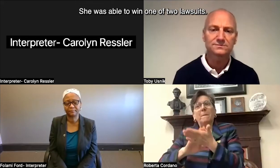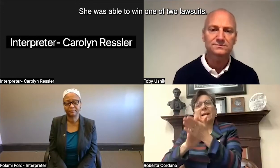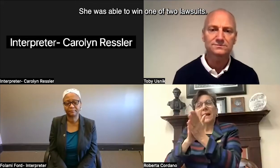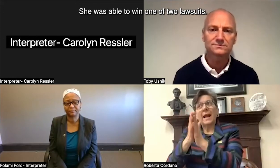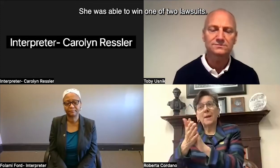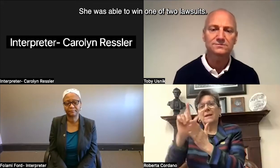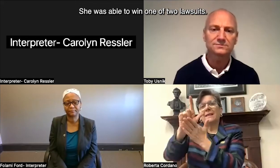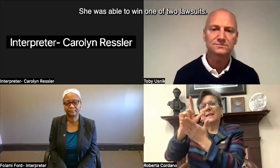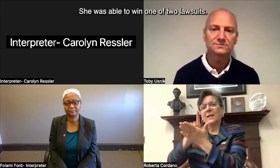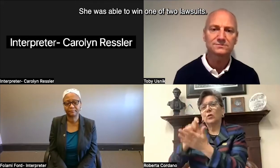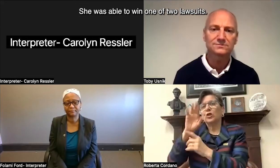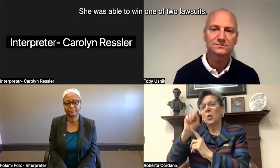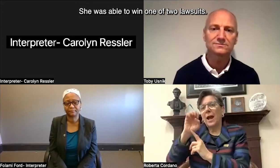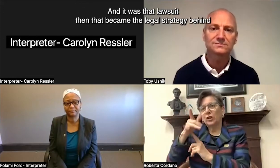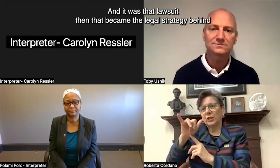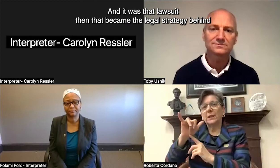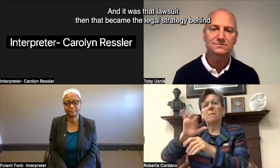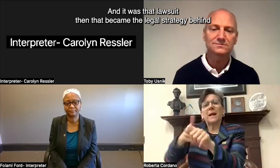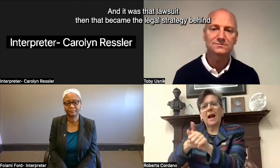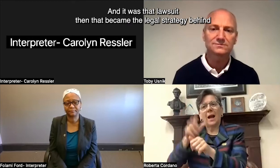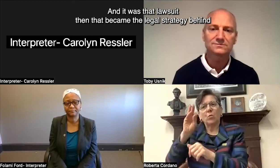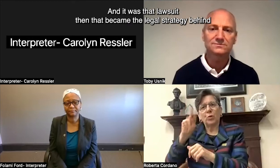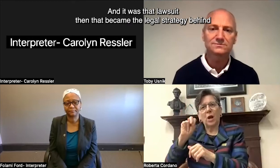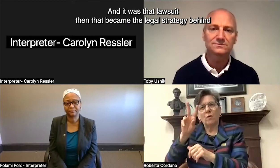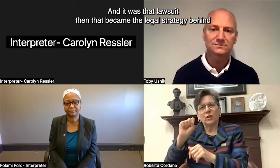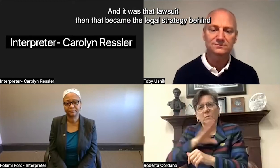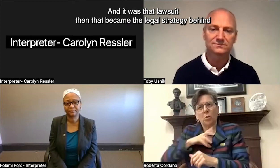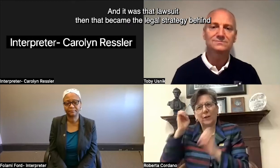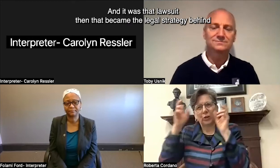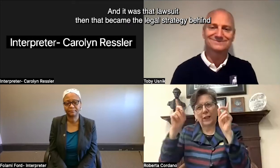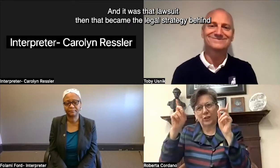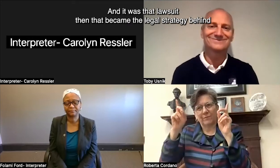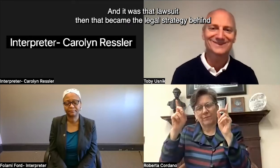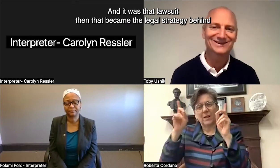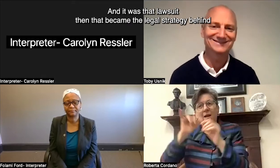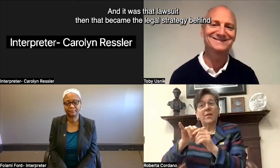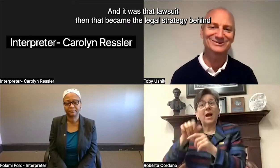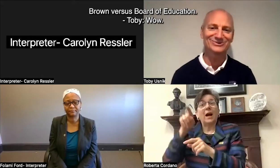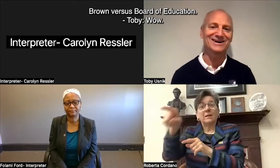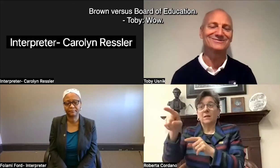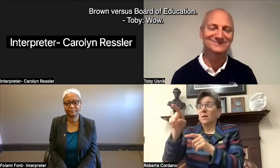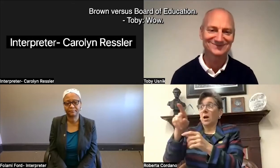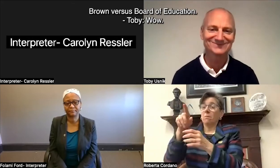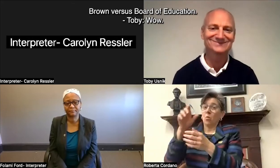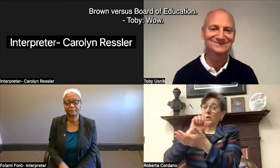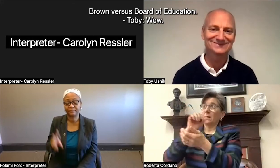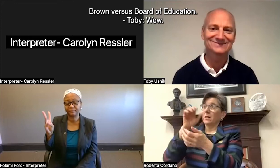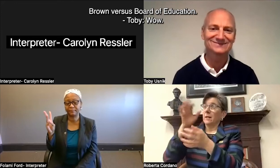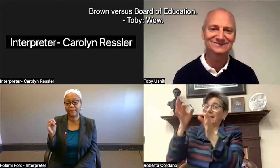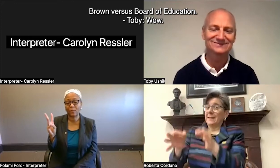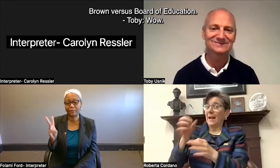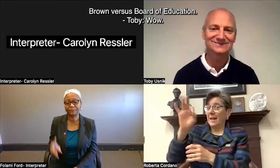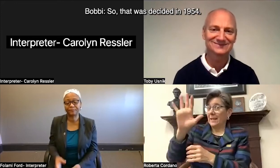lawsuits, and it was that lawsuit then that became the legal strategy behind Brown versus Board of Education. So